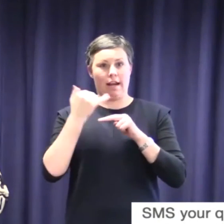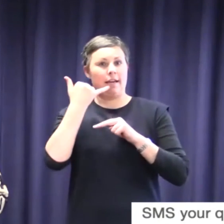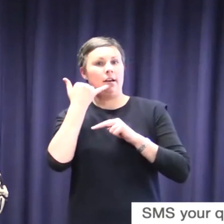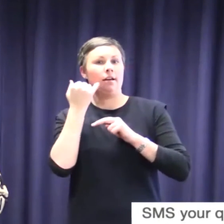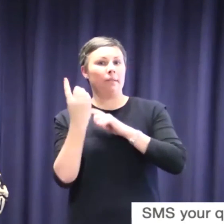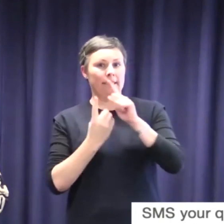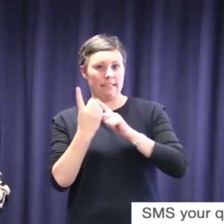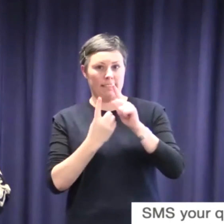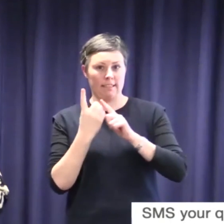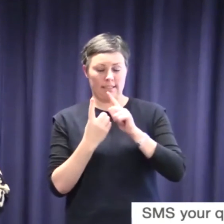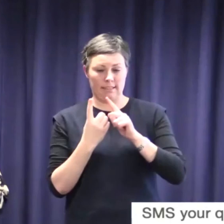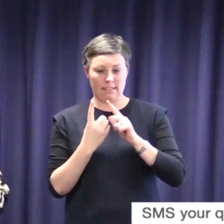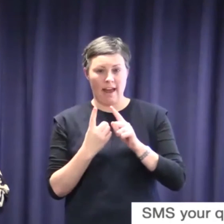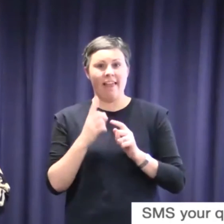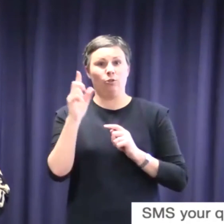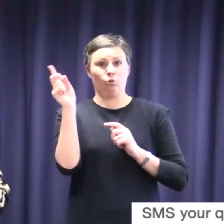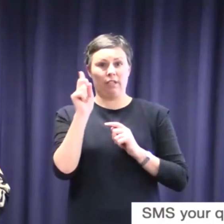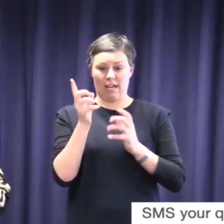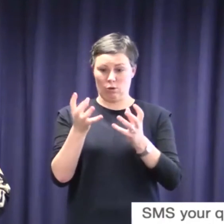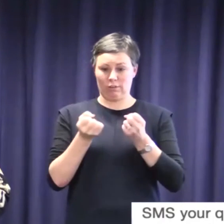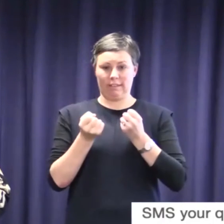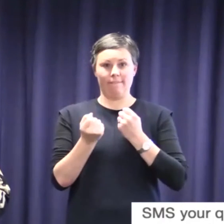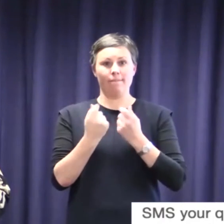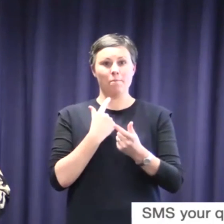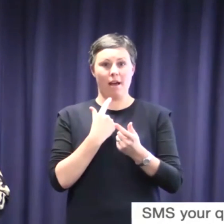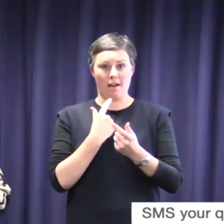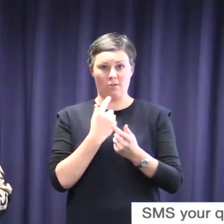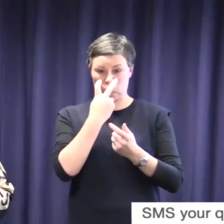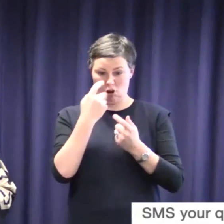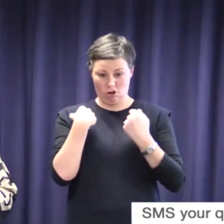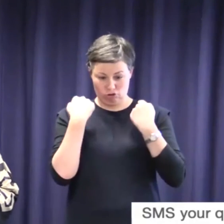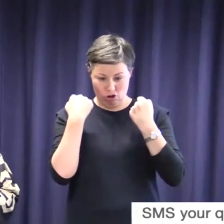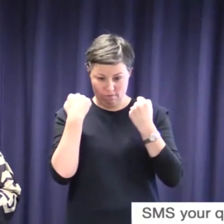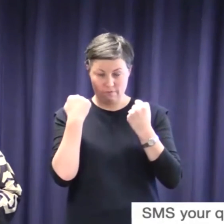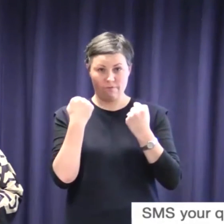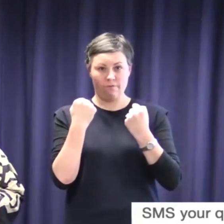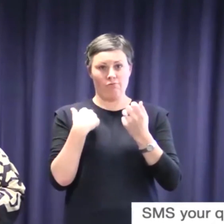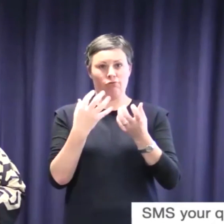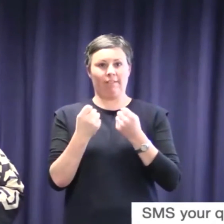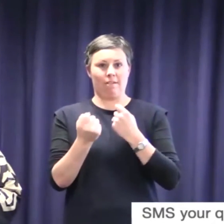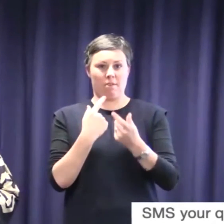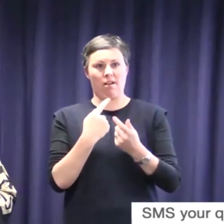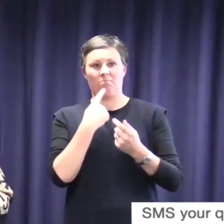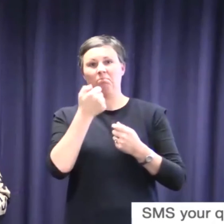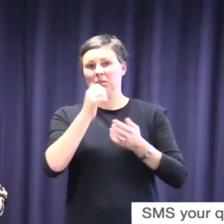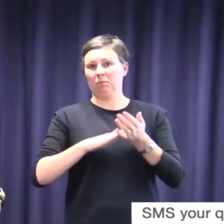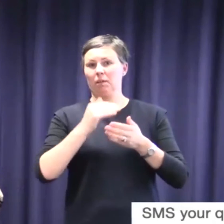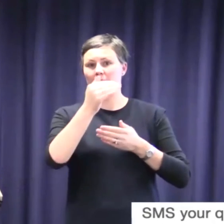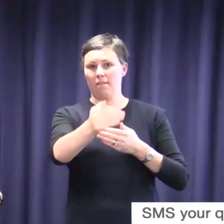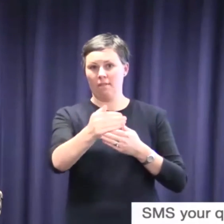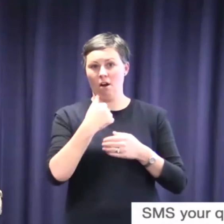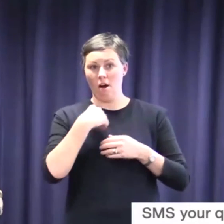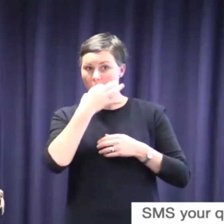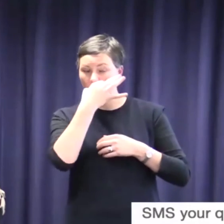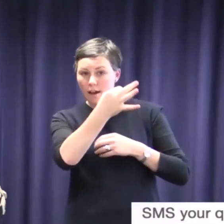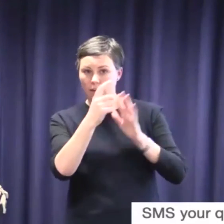again in an email just tonight on the way here. I had specifically asked the